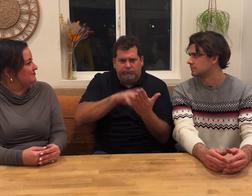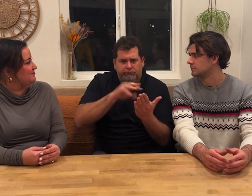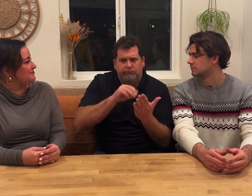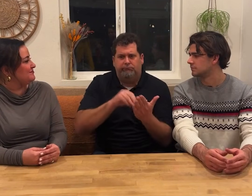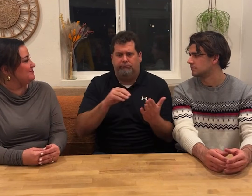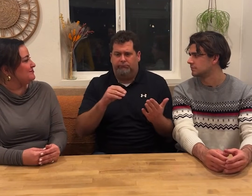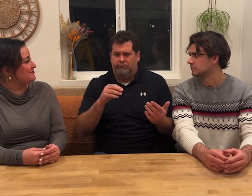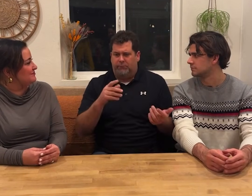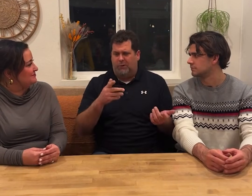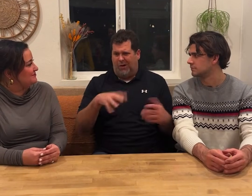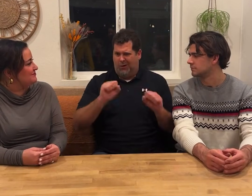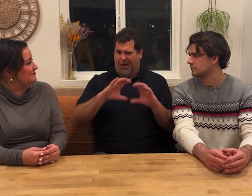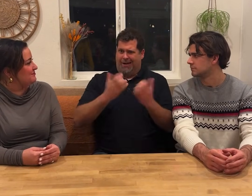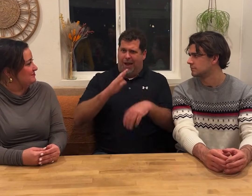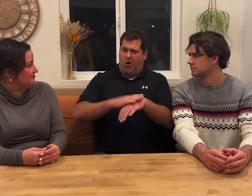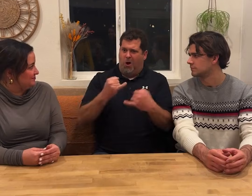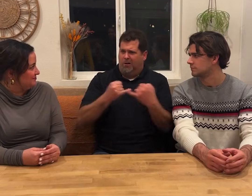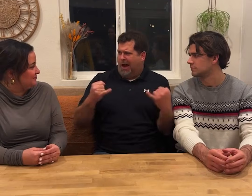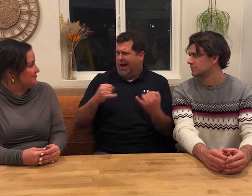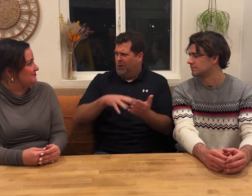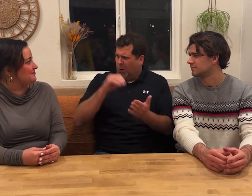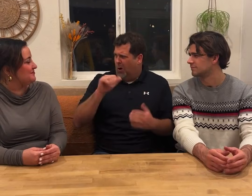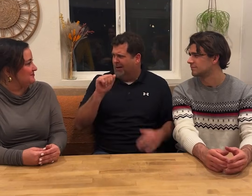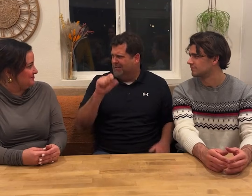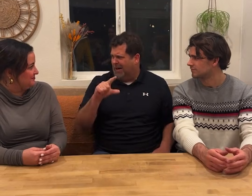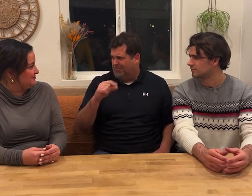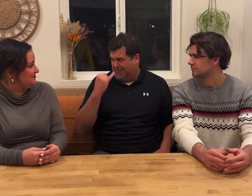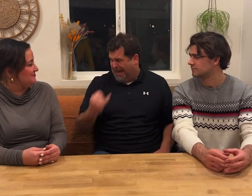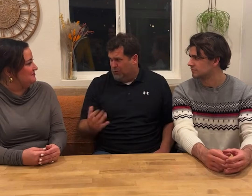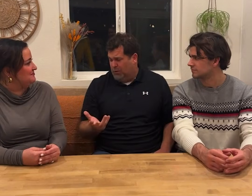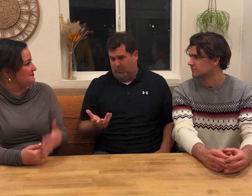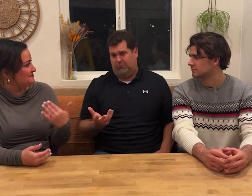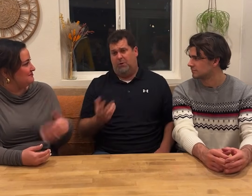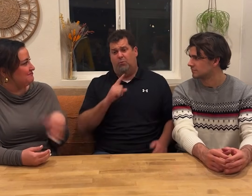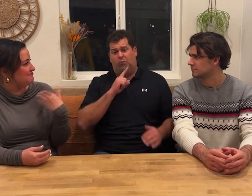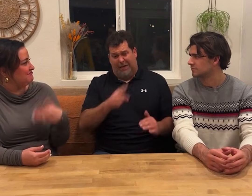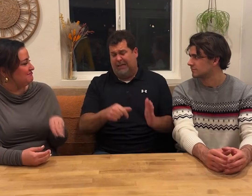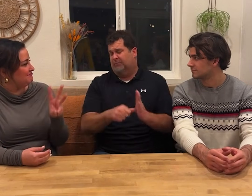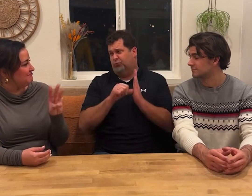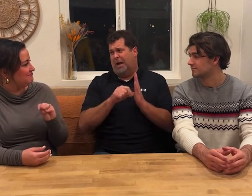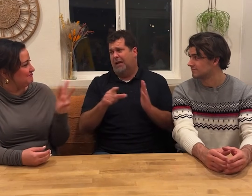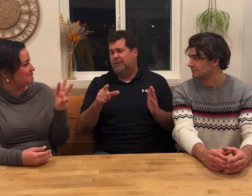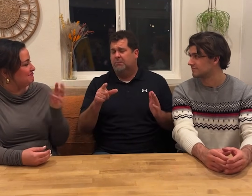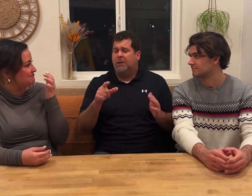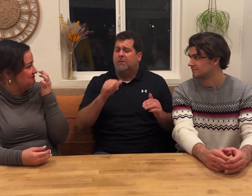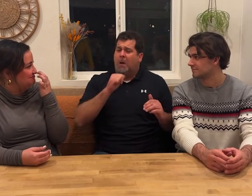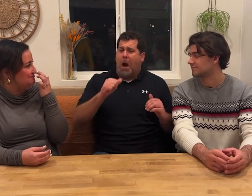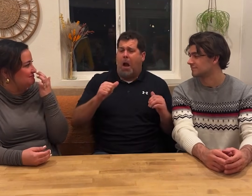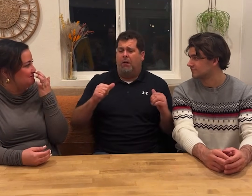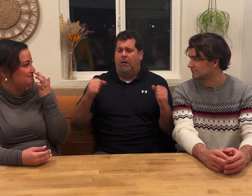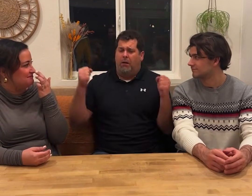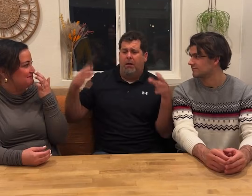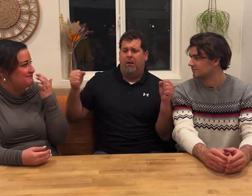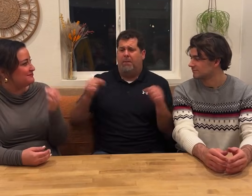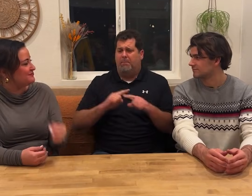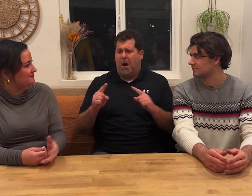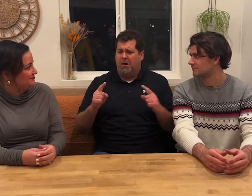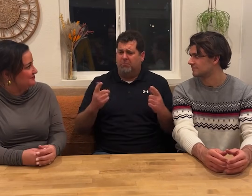just kind of self-taught a little bit online. Can you imagine self-taught? it really impressed with his skills. I mean, he's